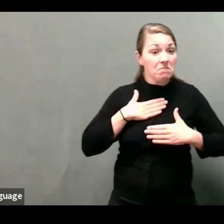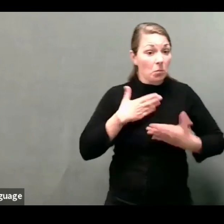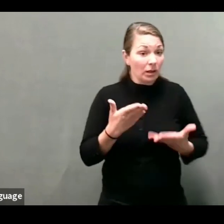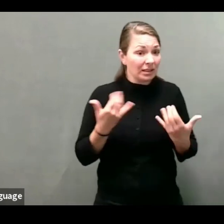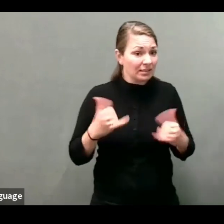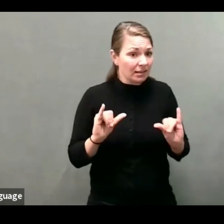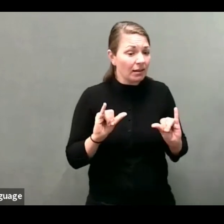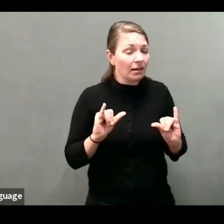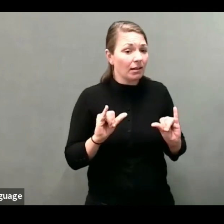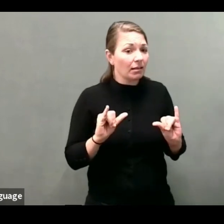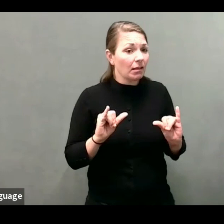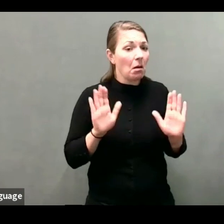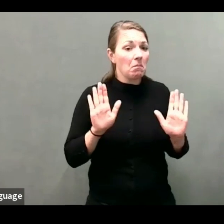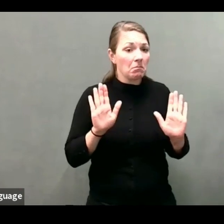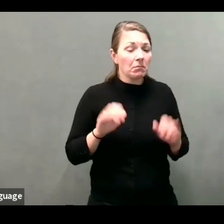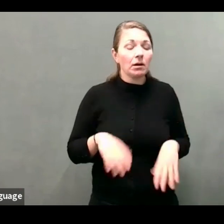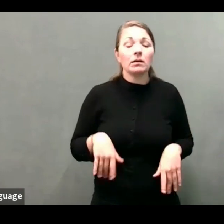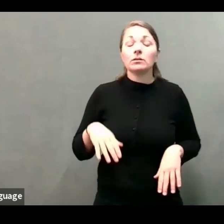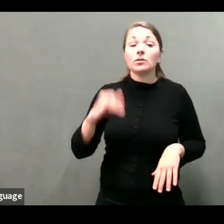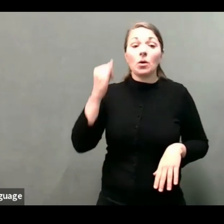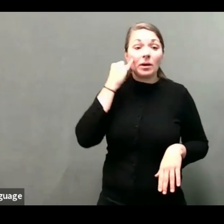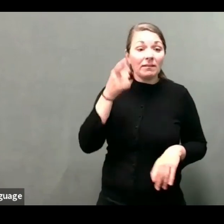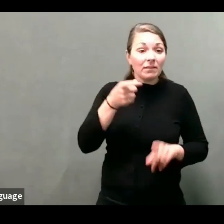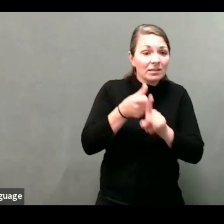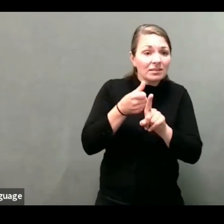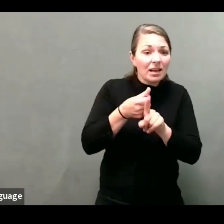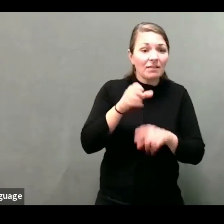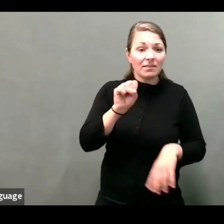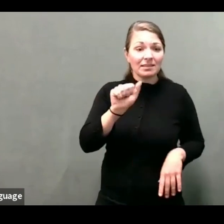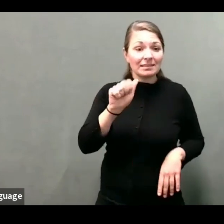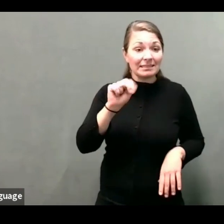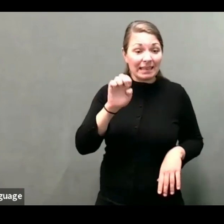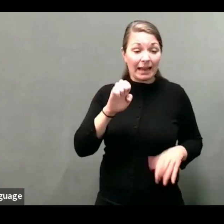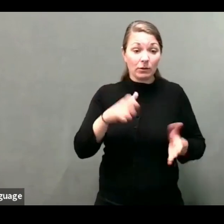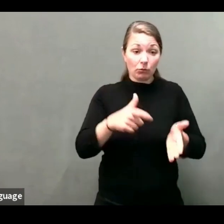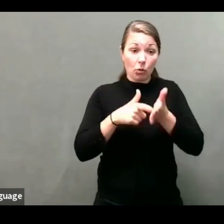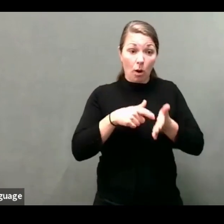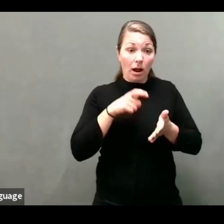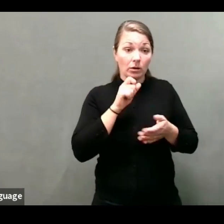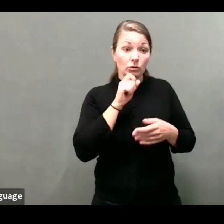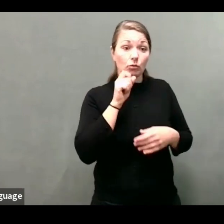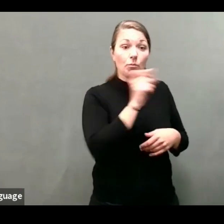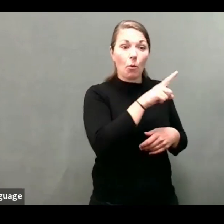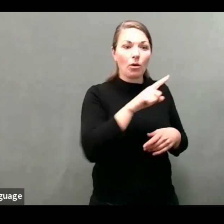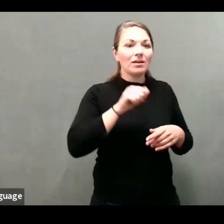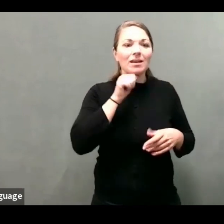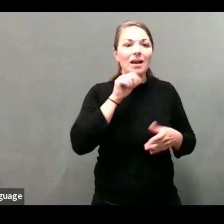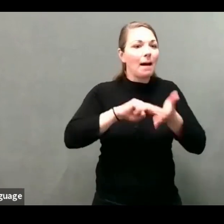obligated to make the mandatory report doesn't mean that the patient is obligated to cooperate.